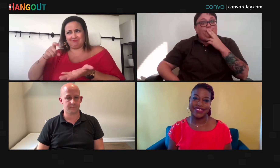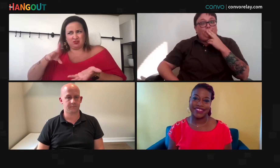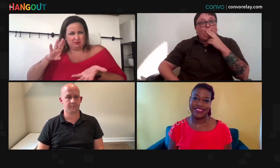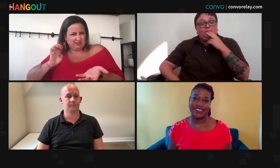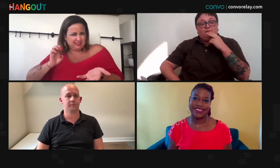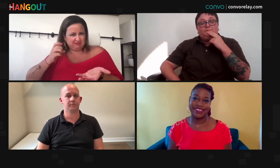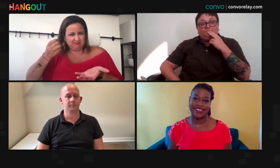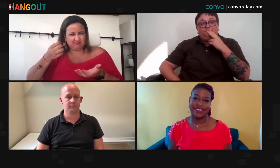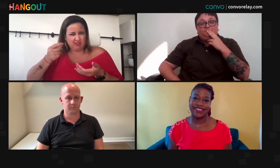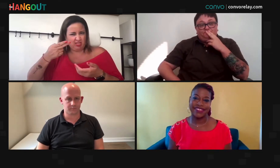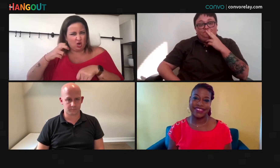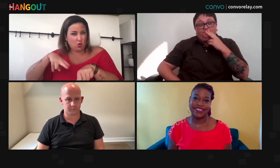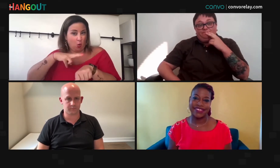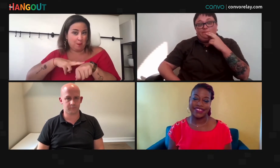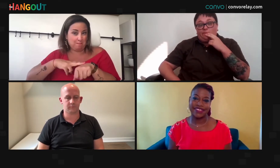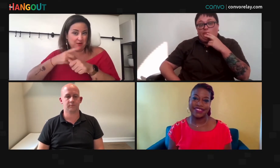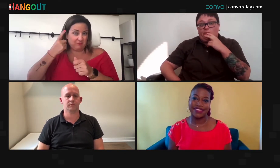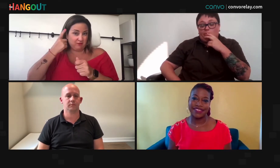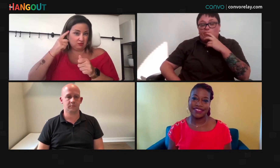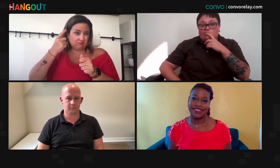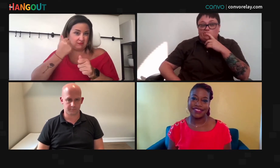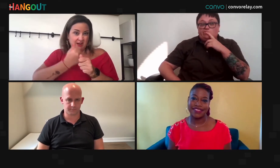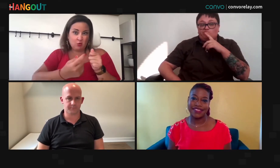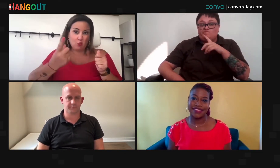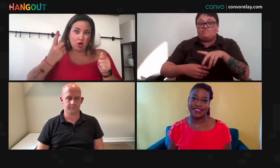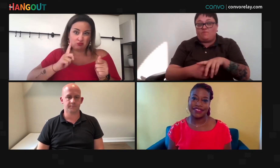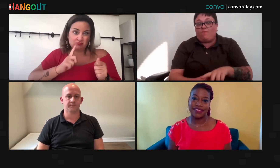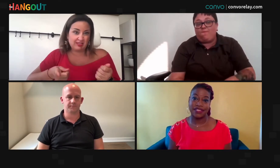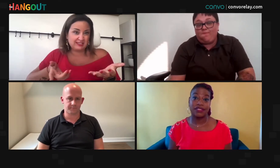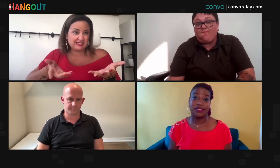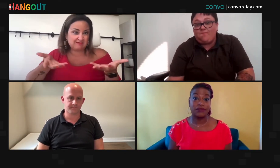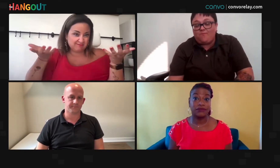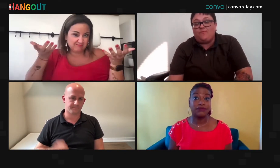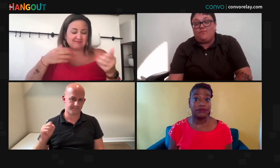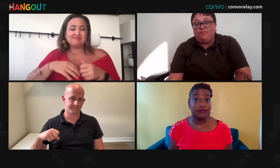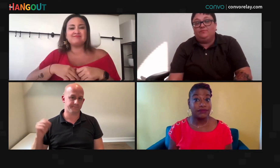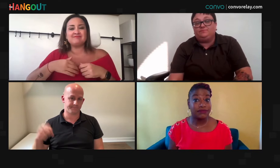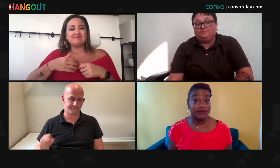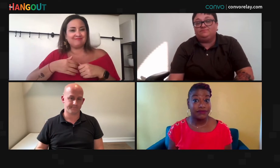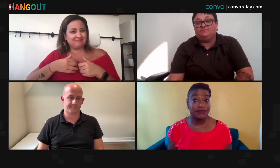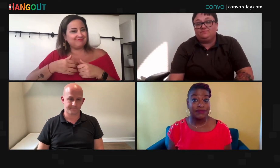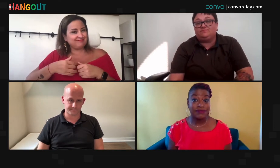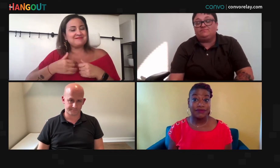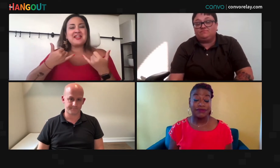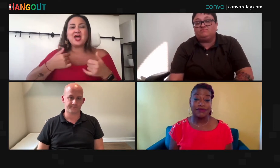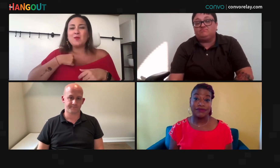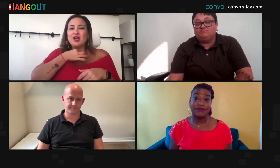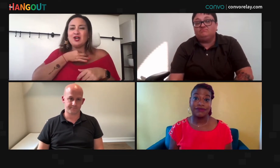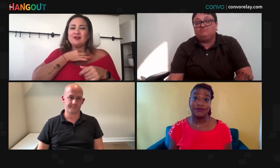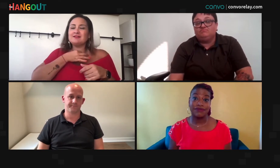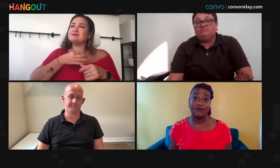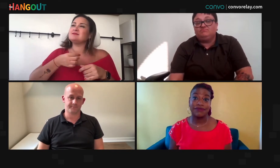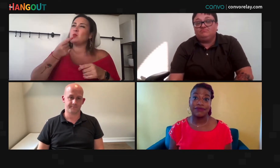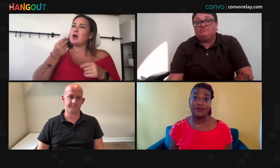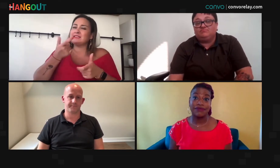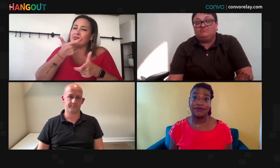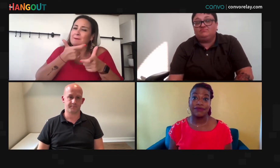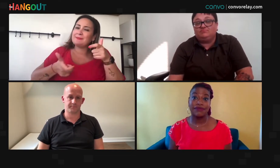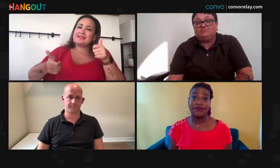in therapy should be the norm for everyone, really. Absolutely. So